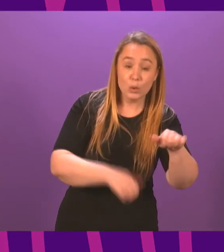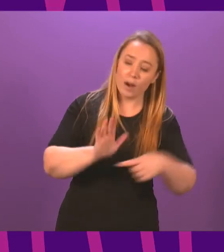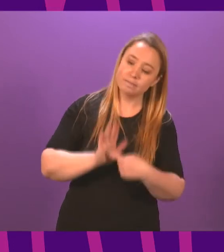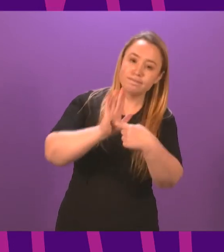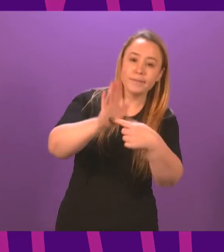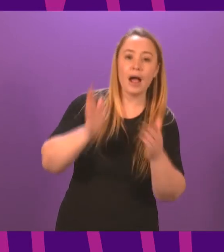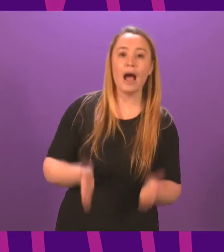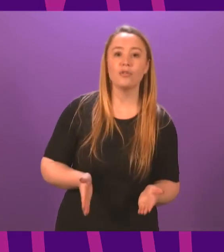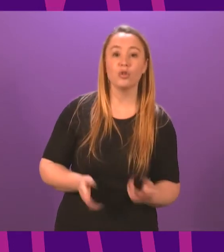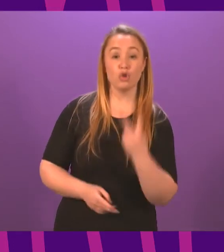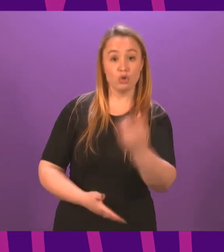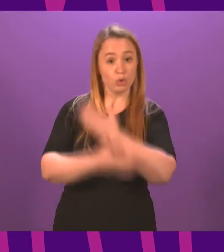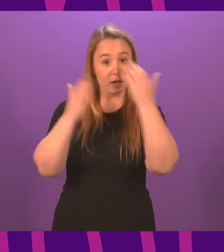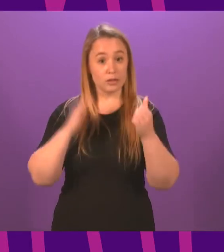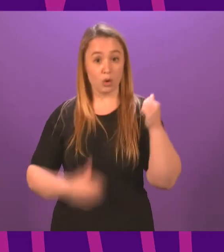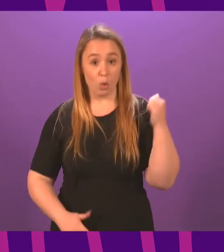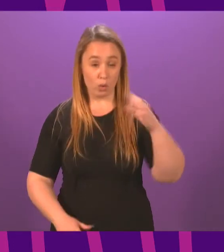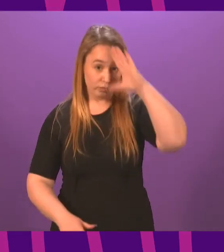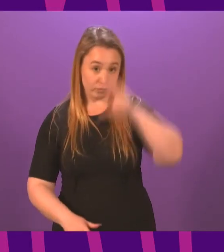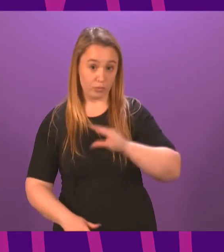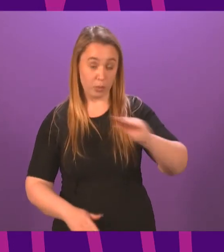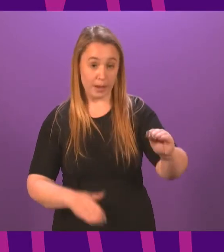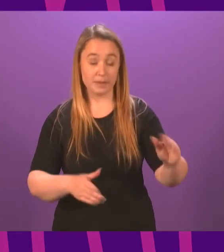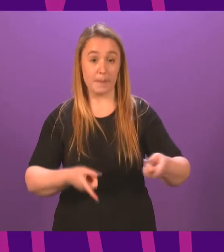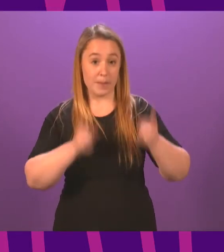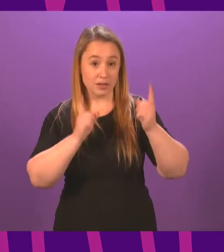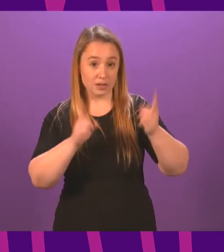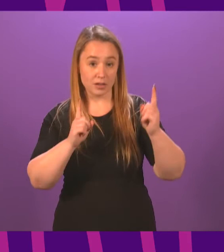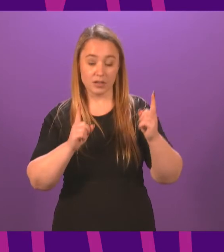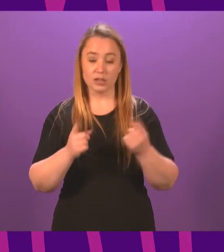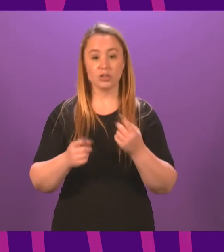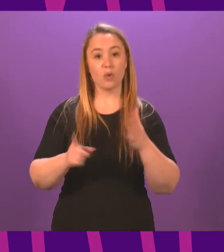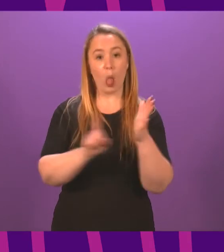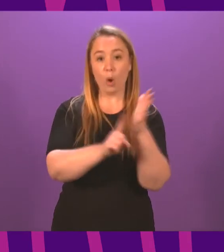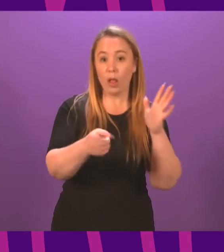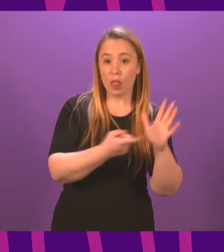2 days ago, if the Cabinet's decision on which tier each local